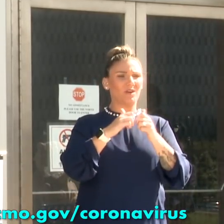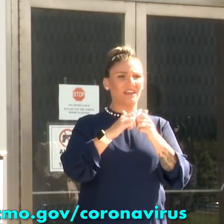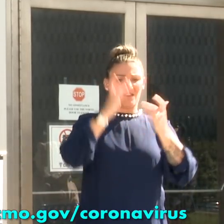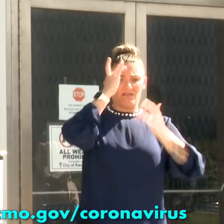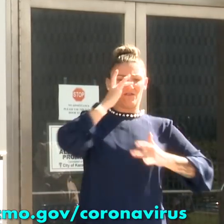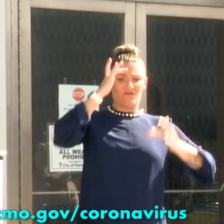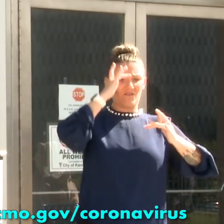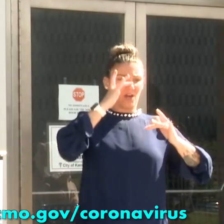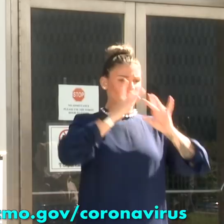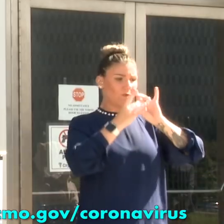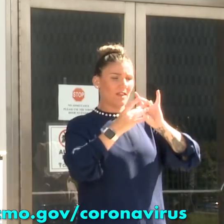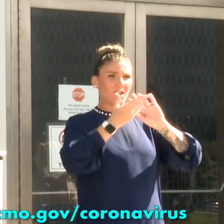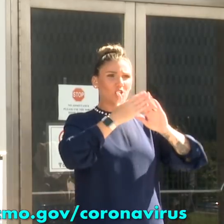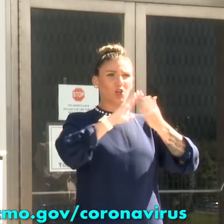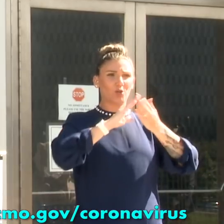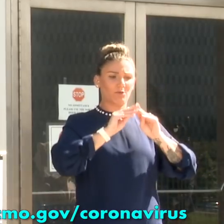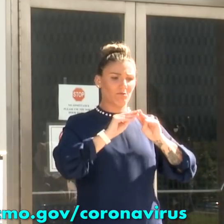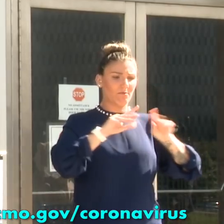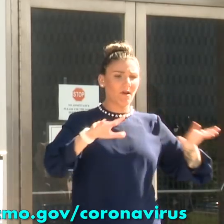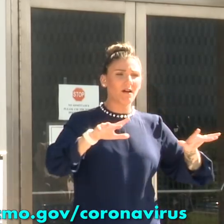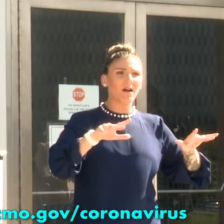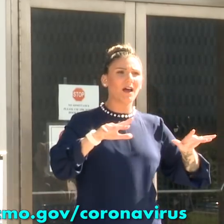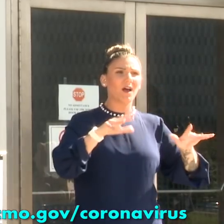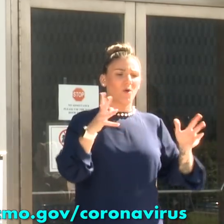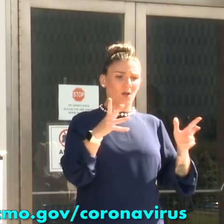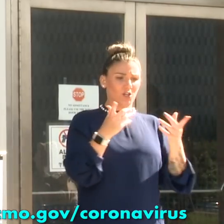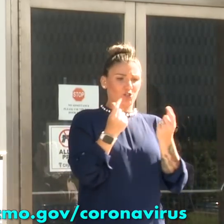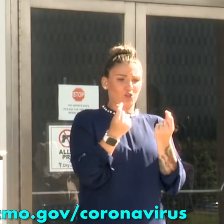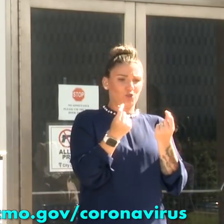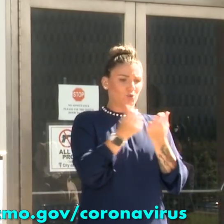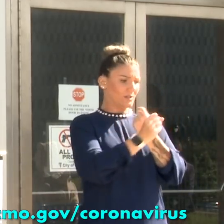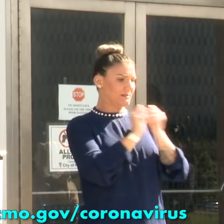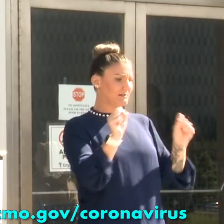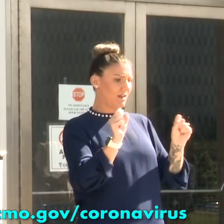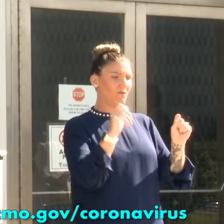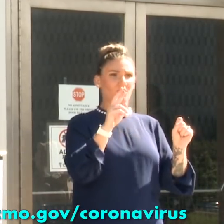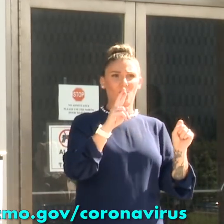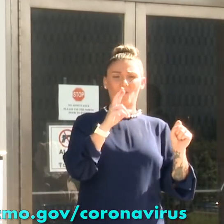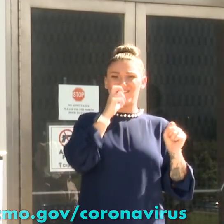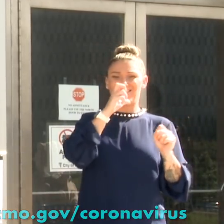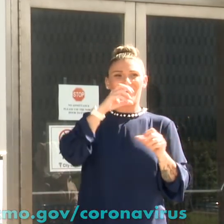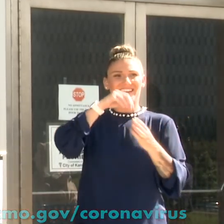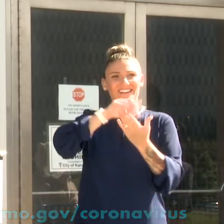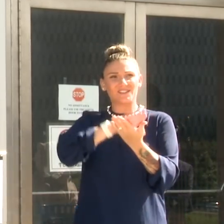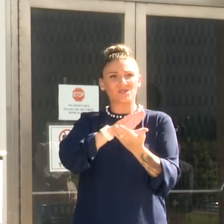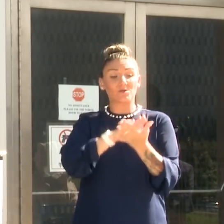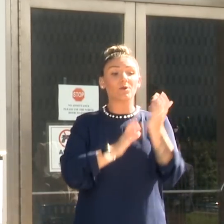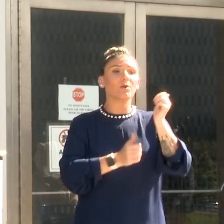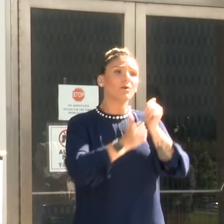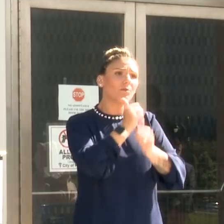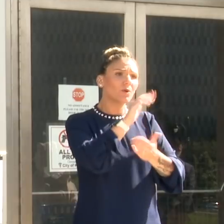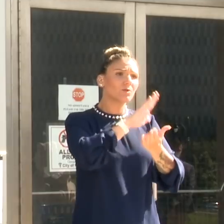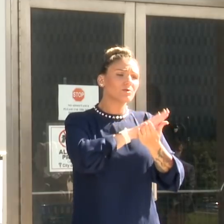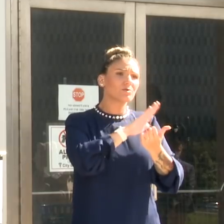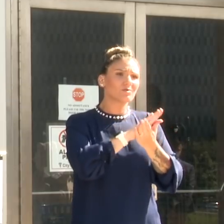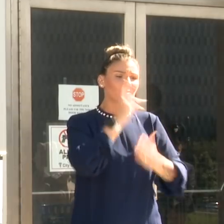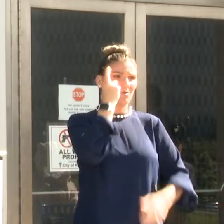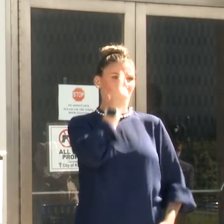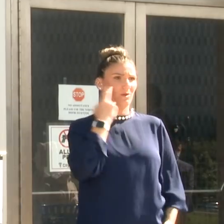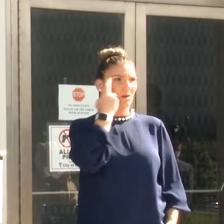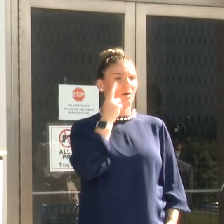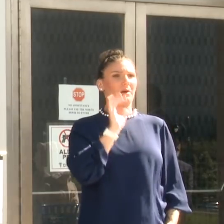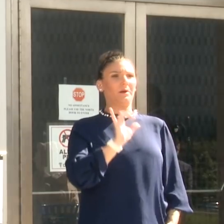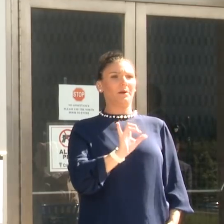in the community on what we can do safely or not in schools. Most schools are realizing